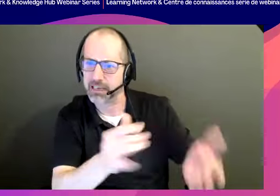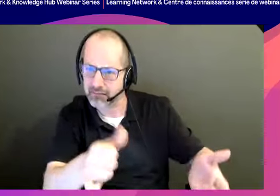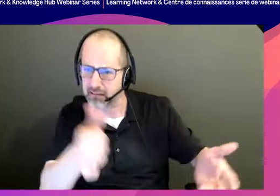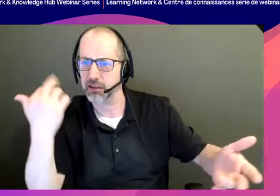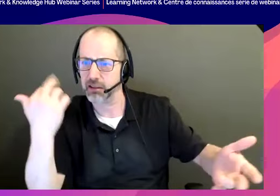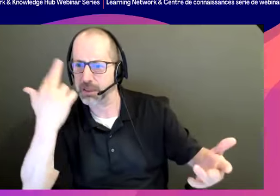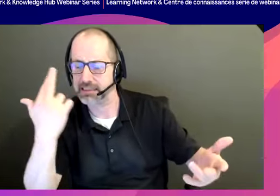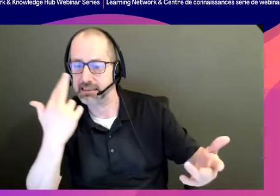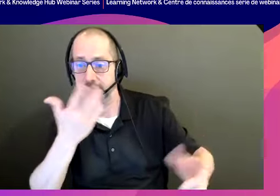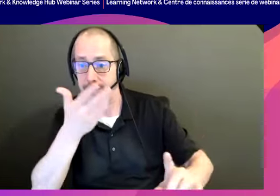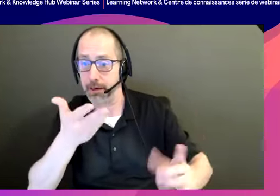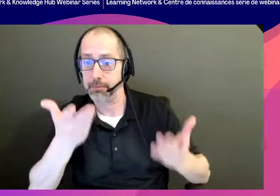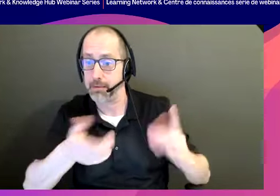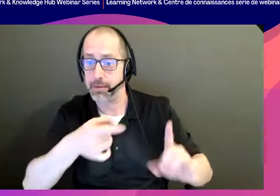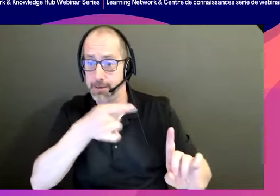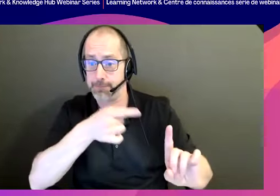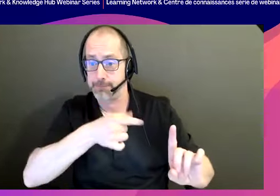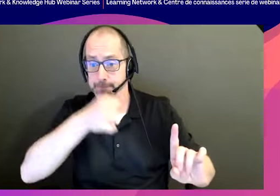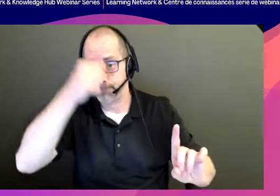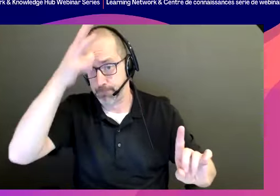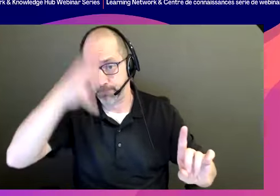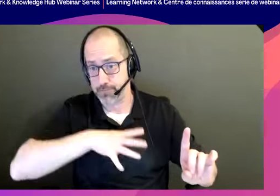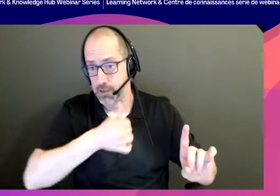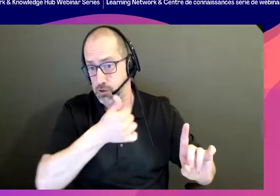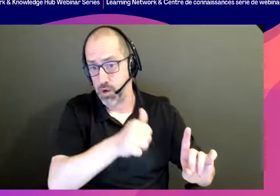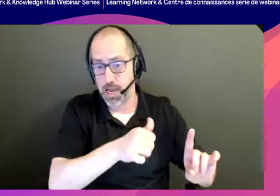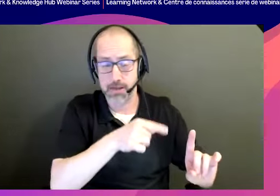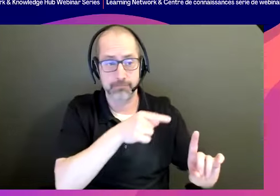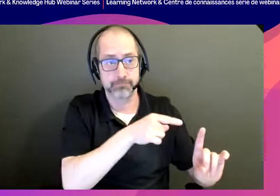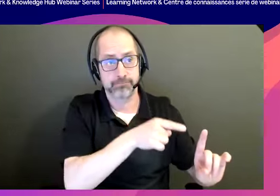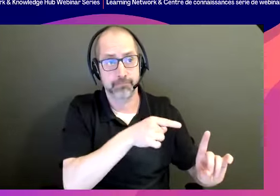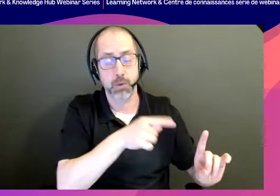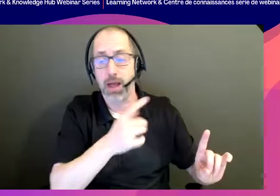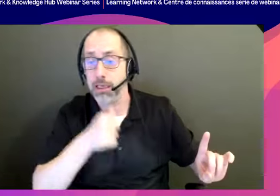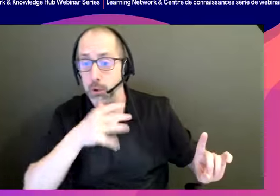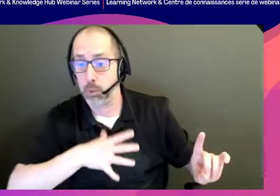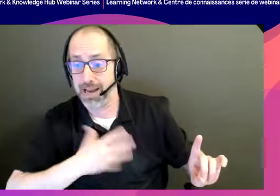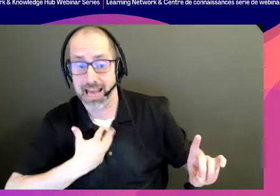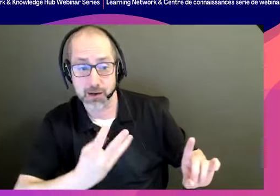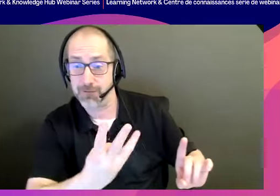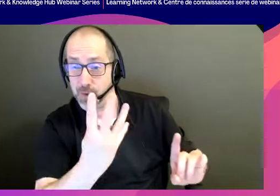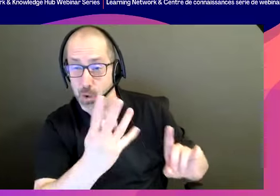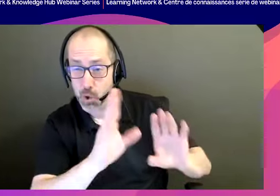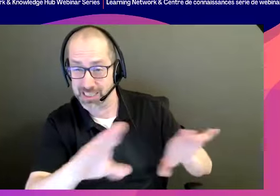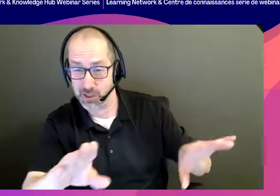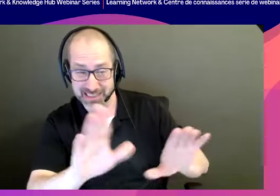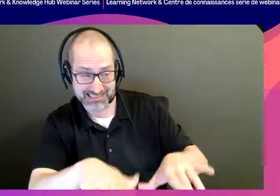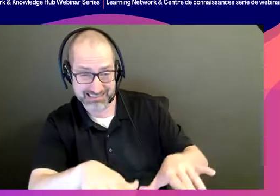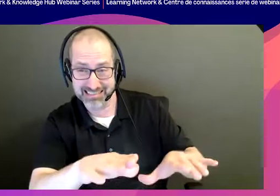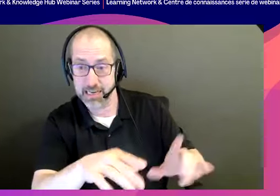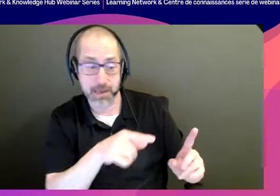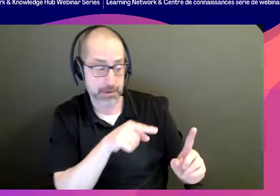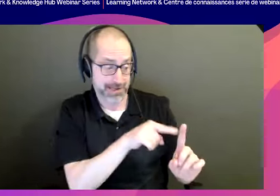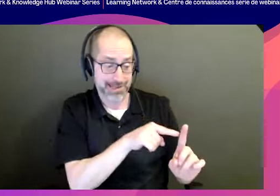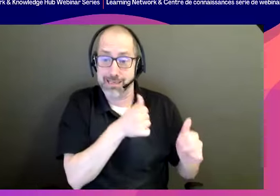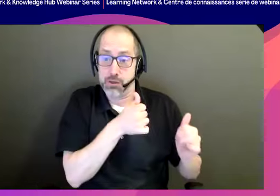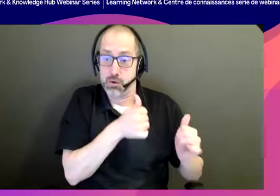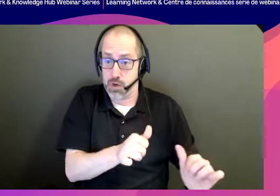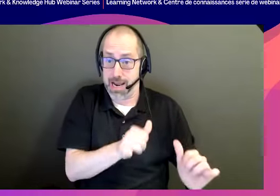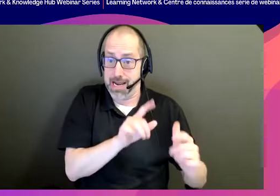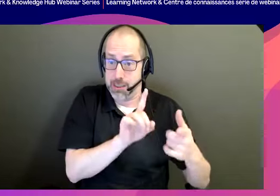Is he trying to come? She has 4 children she's raising on her own, and is he trying to come and help with his children and risk